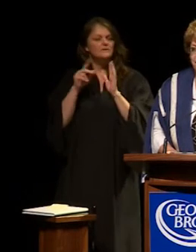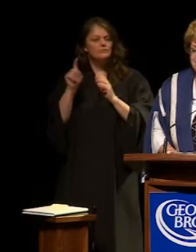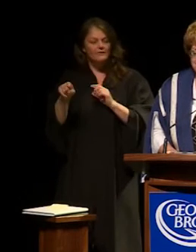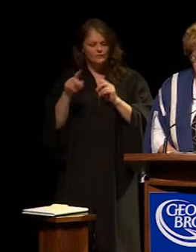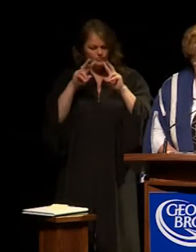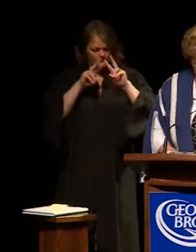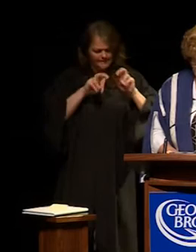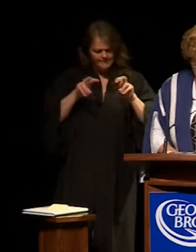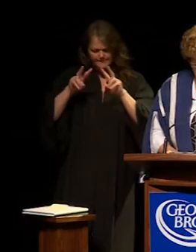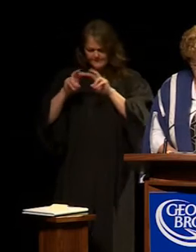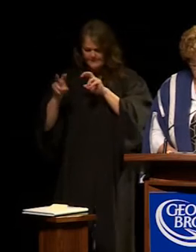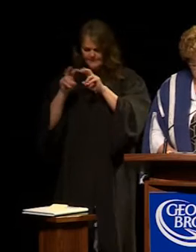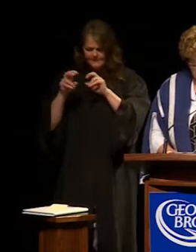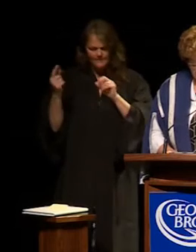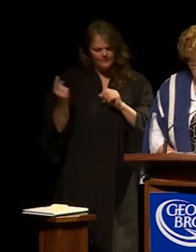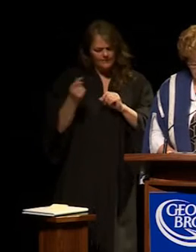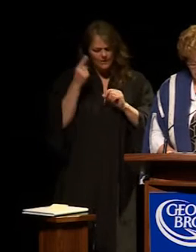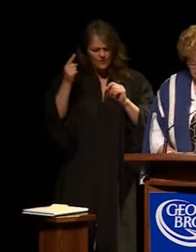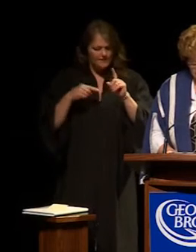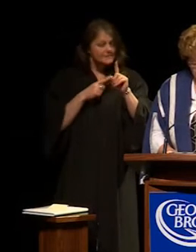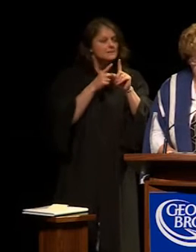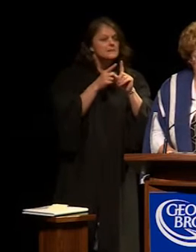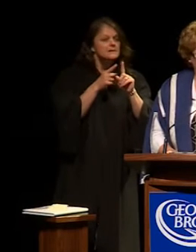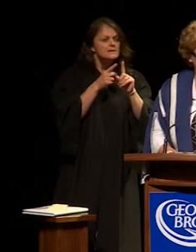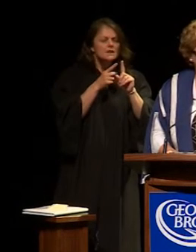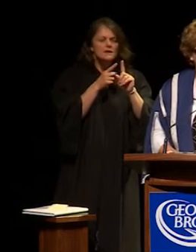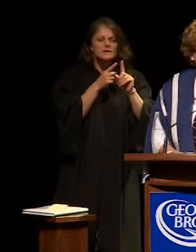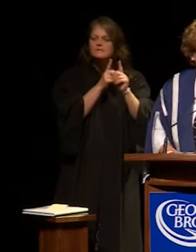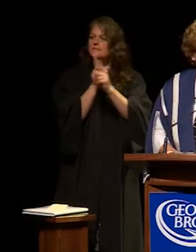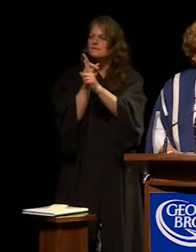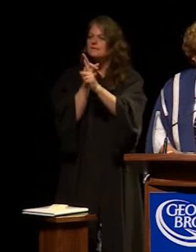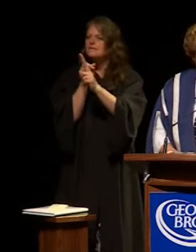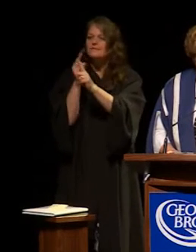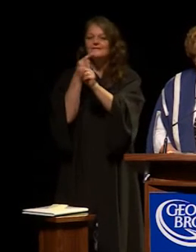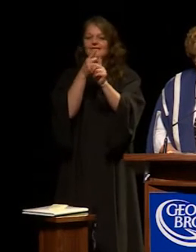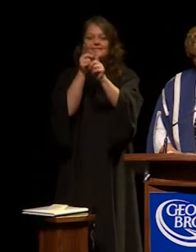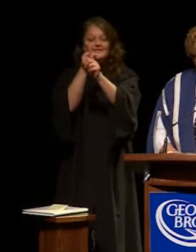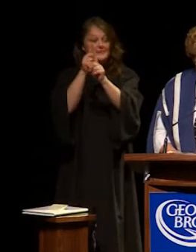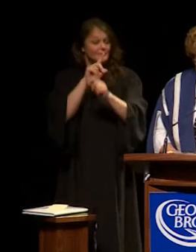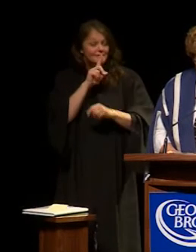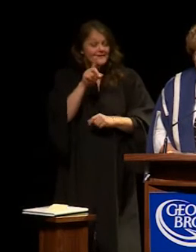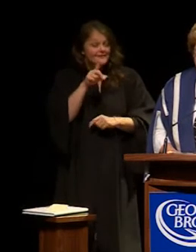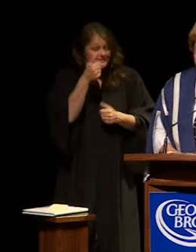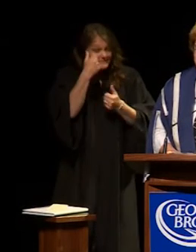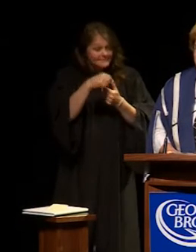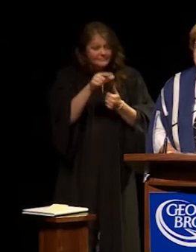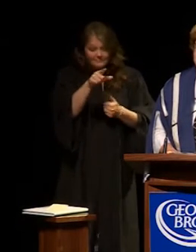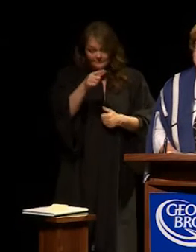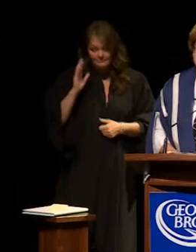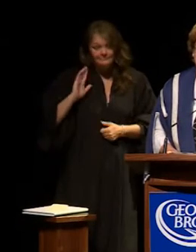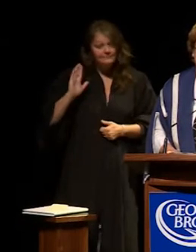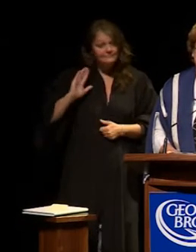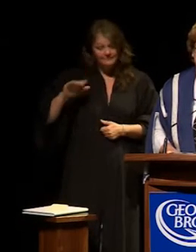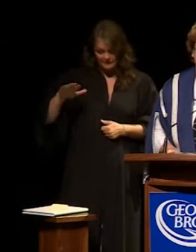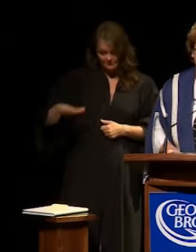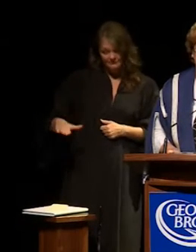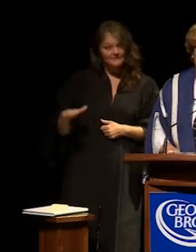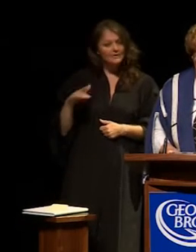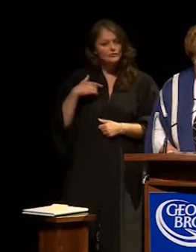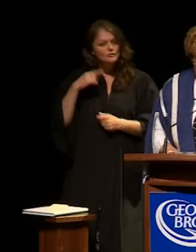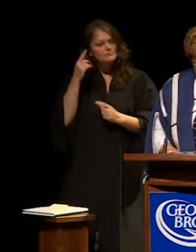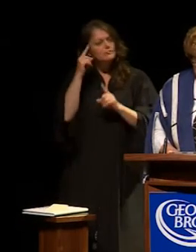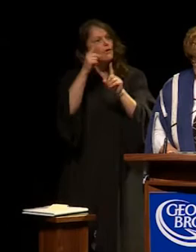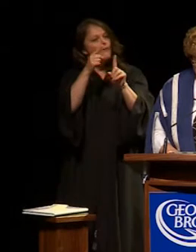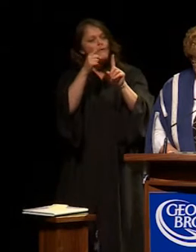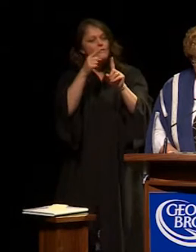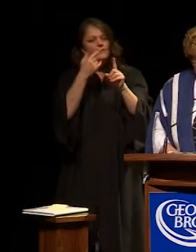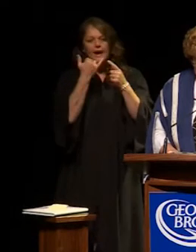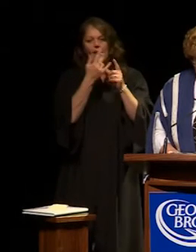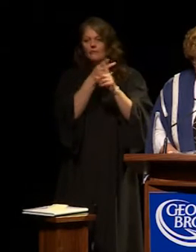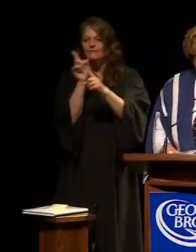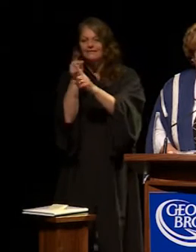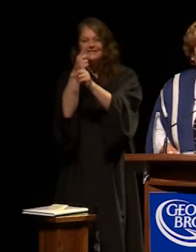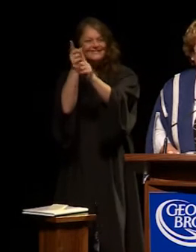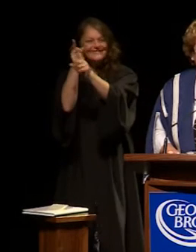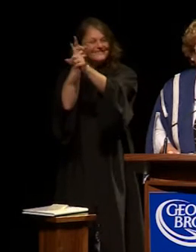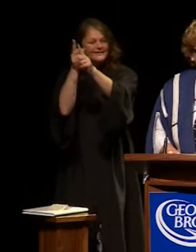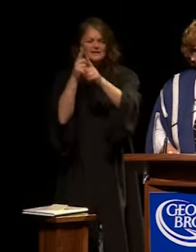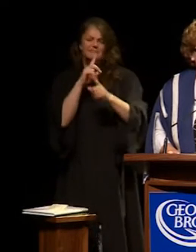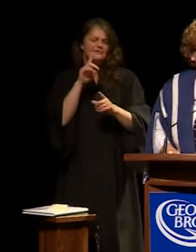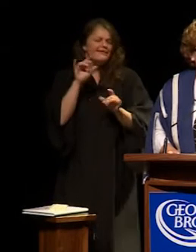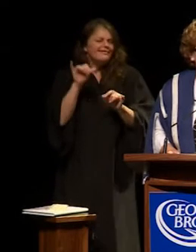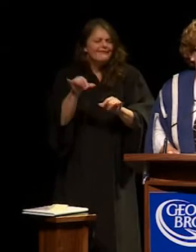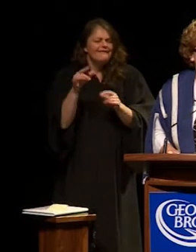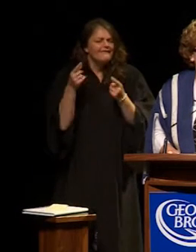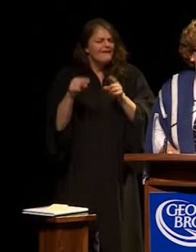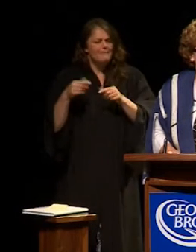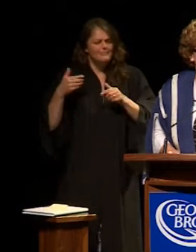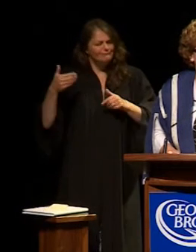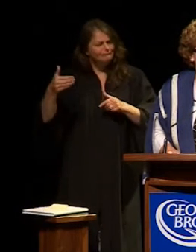It begins in grade school as we consider which jobs appeal to us and continues throughout our lives as we learn more